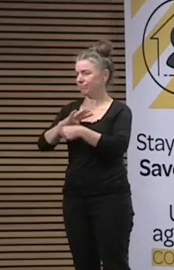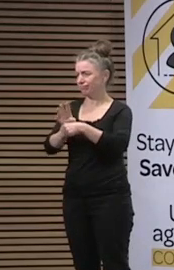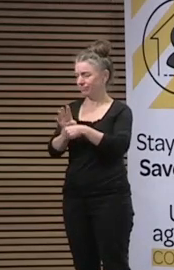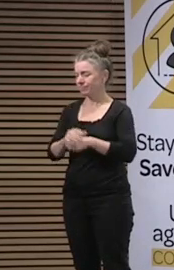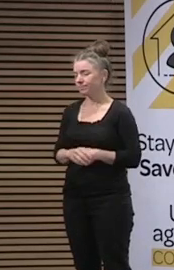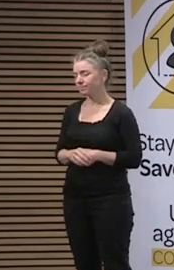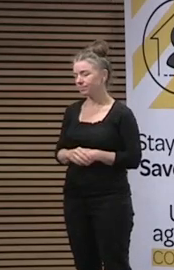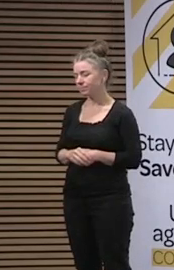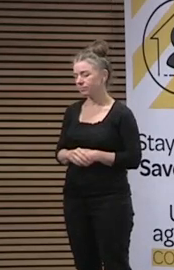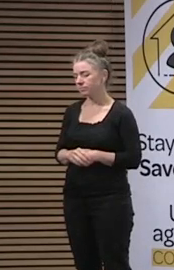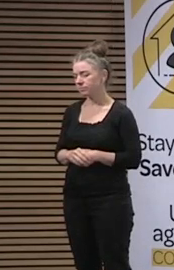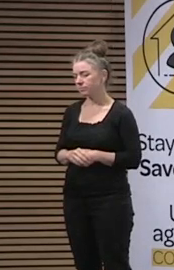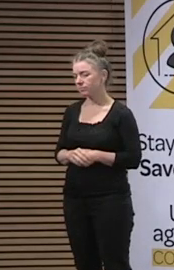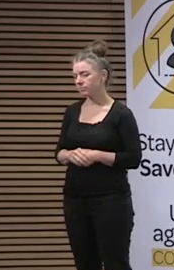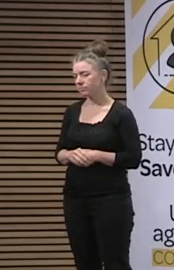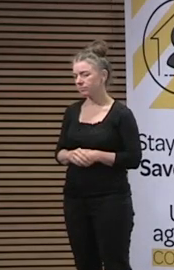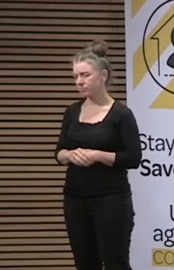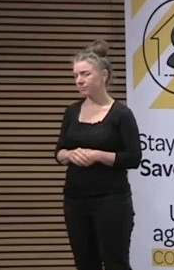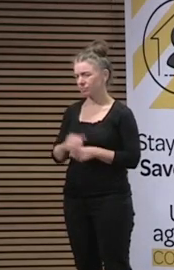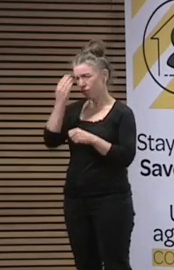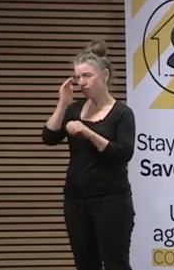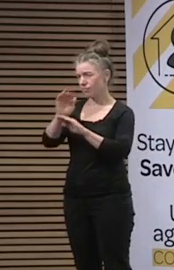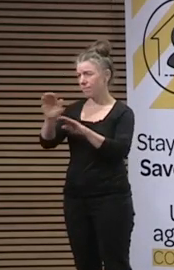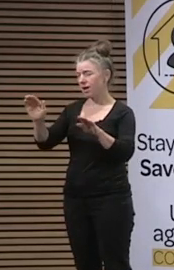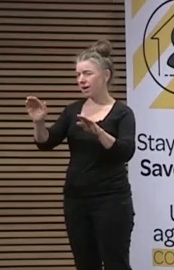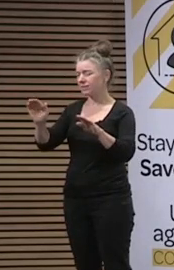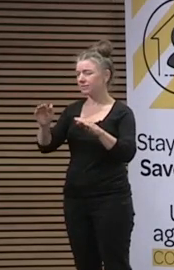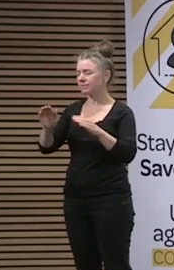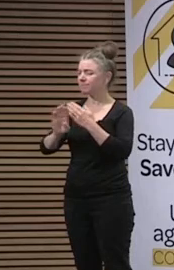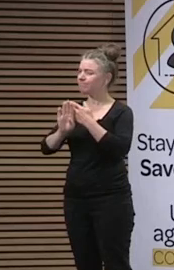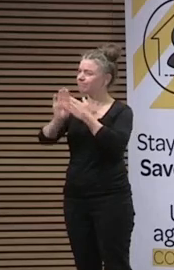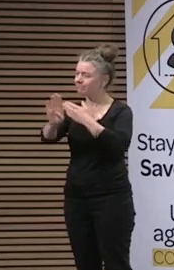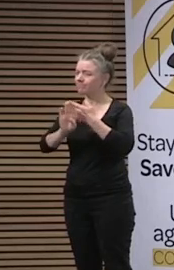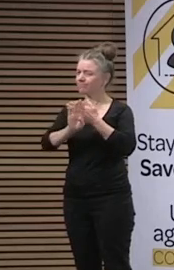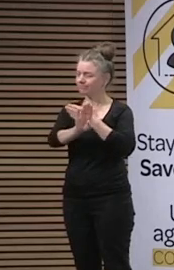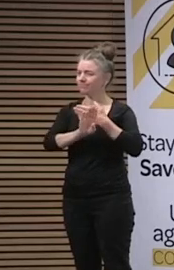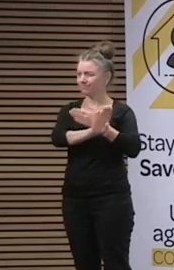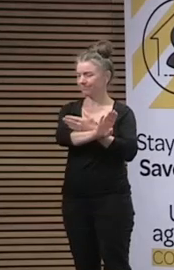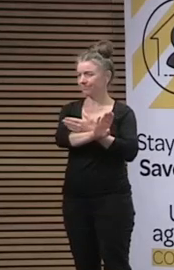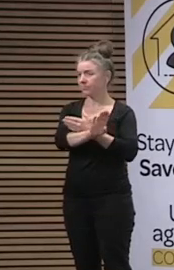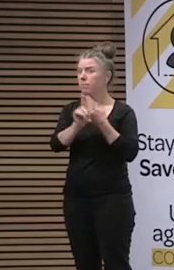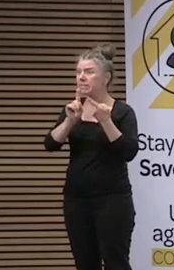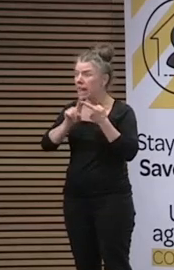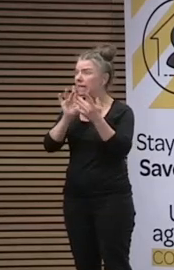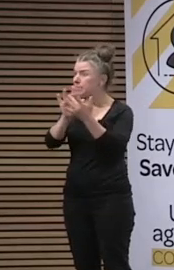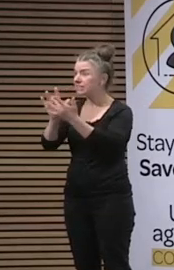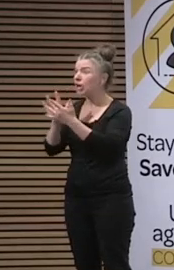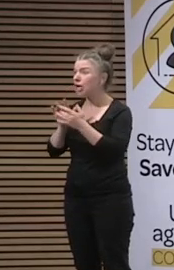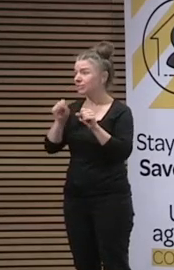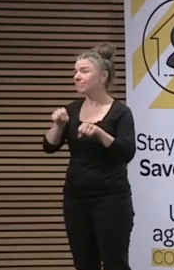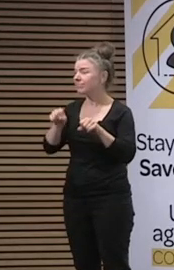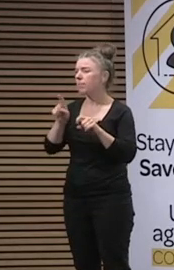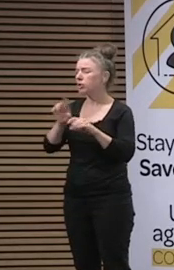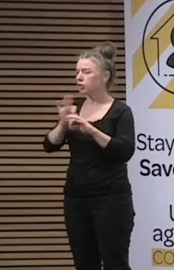Today, a reminder to you that we are seeking physical separation, not social separation. Be supportive, reach out to people, and most